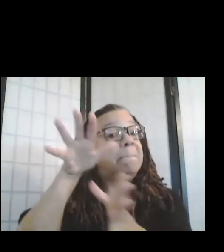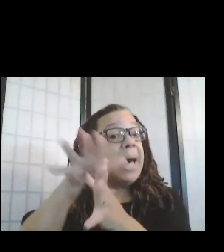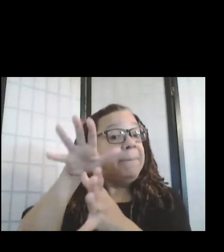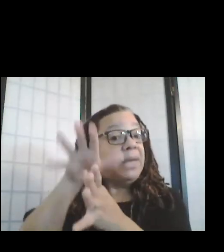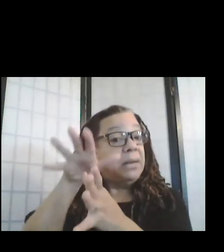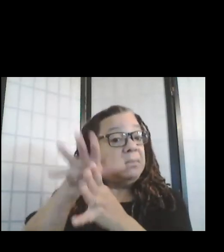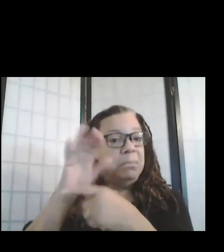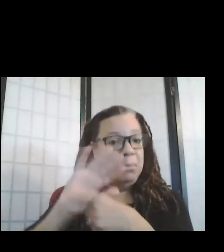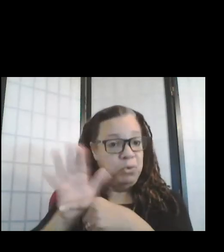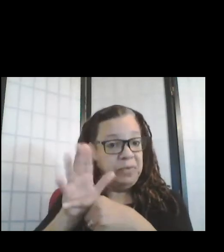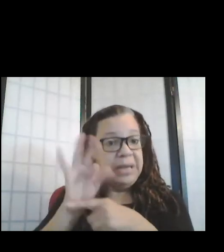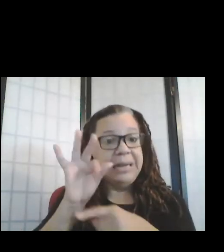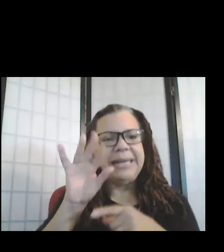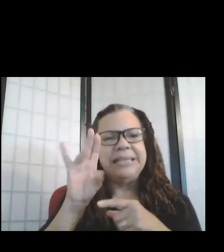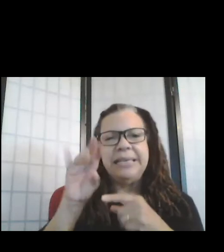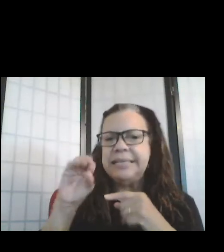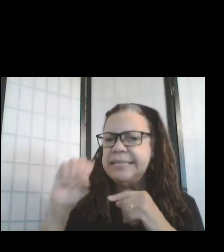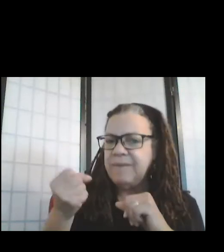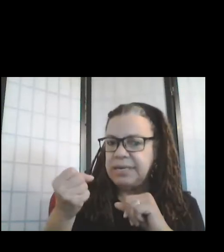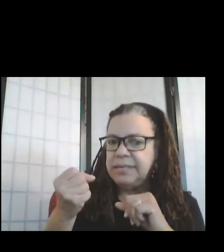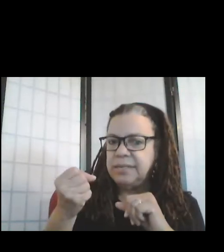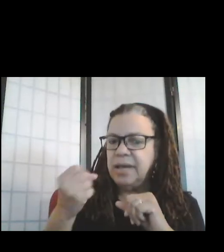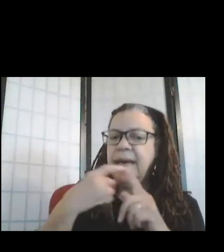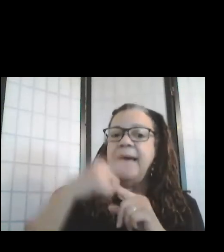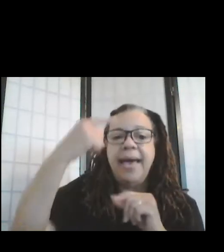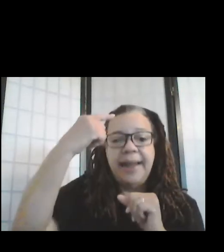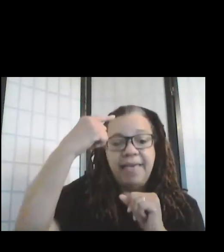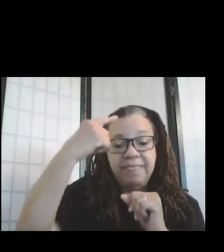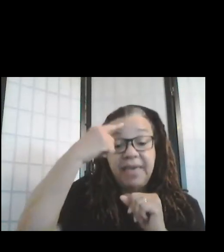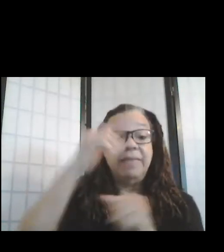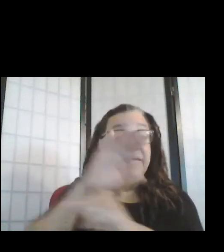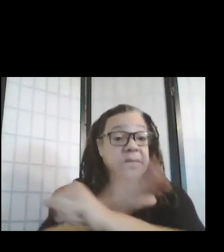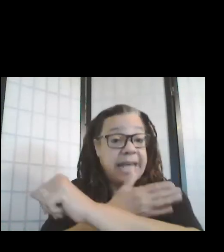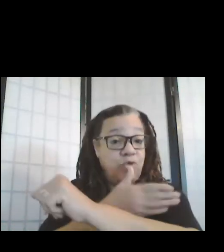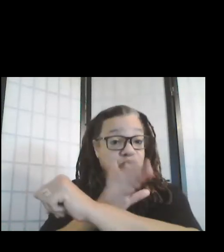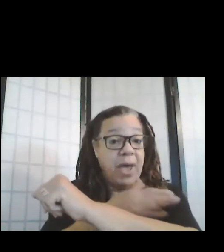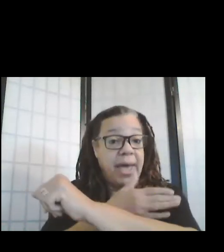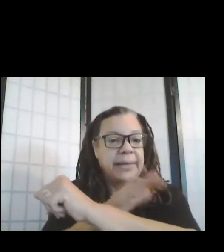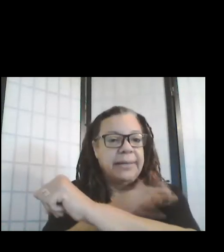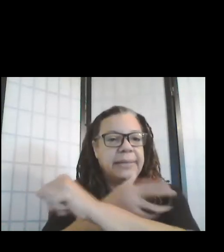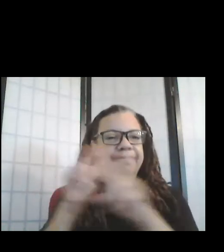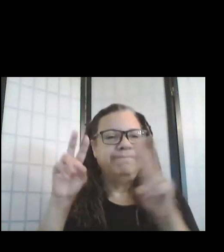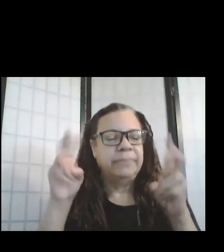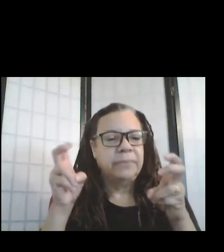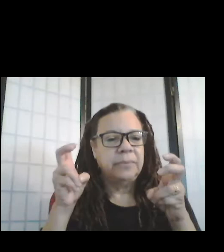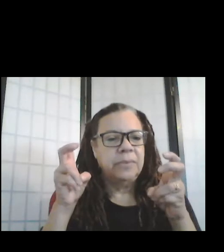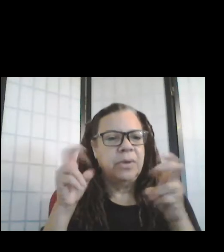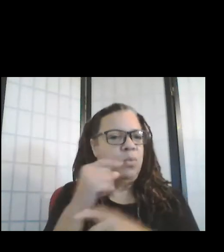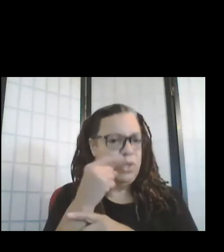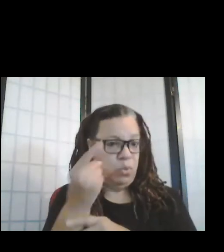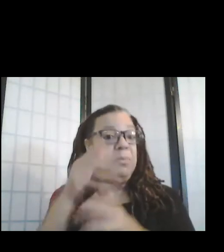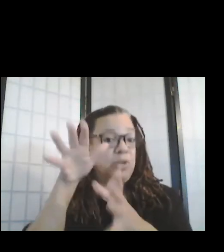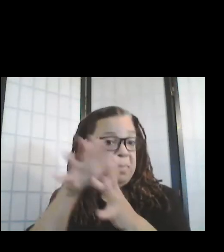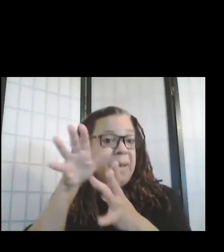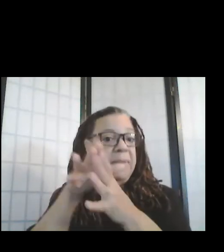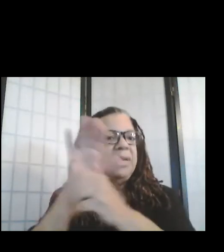actually, in the 1970s. And I believe that the soundtrack song, the title song, was one of the most popular songs.